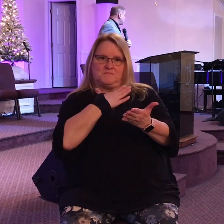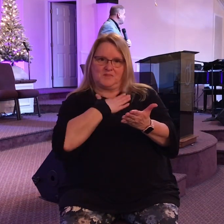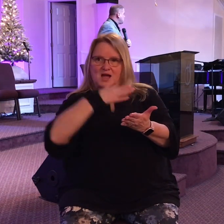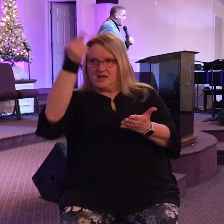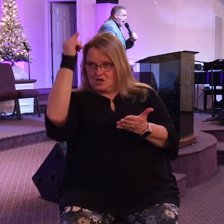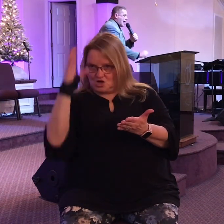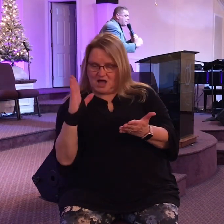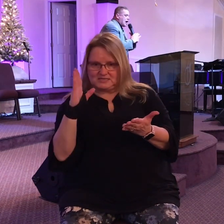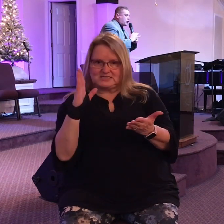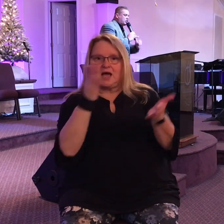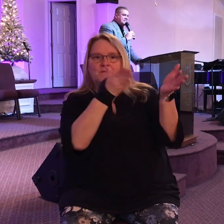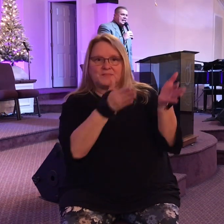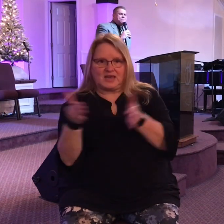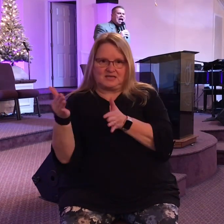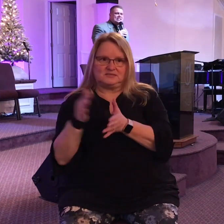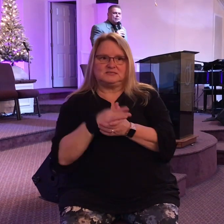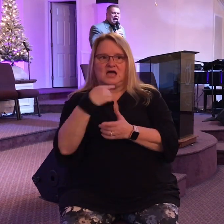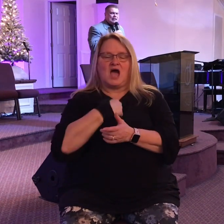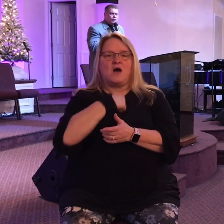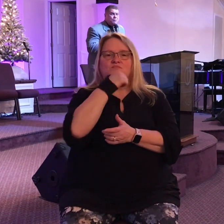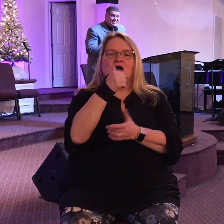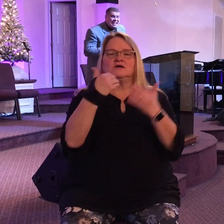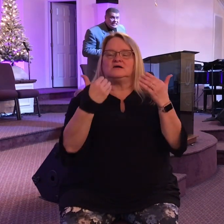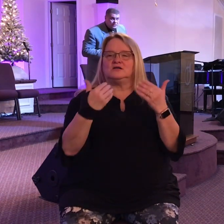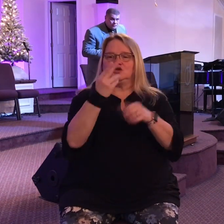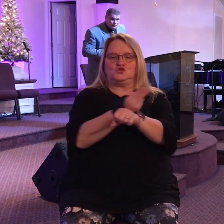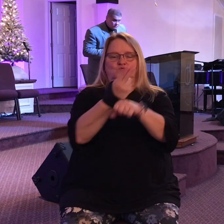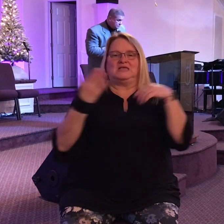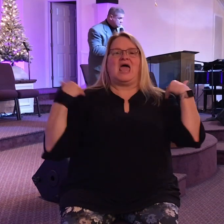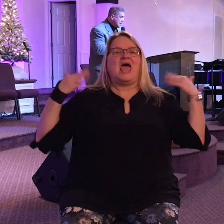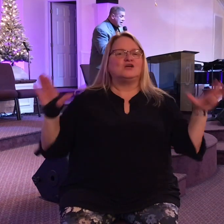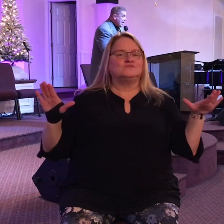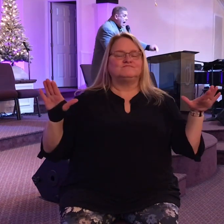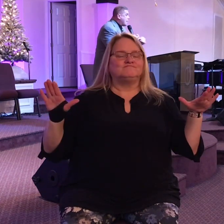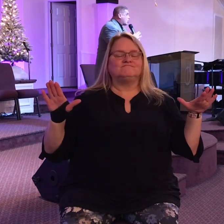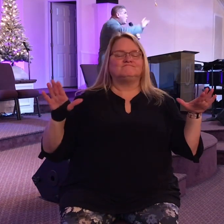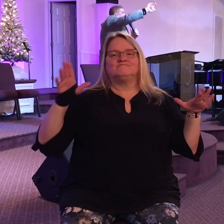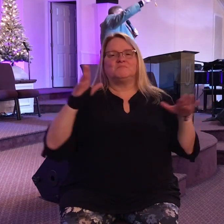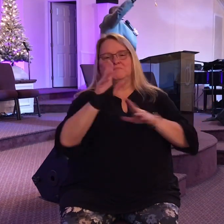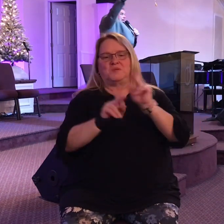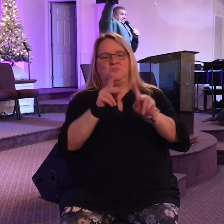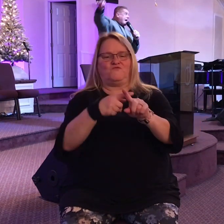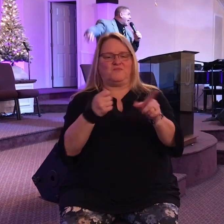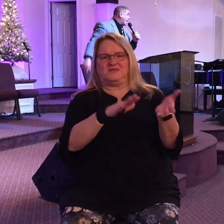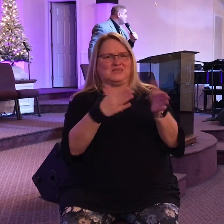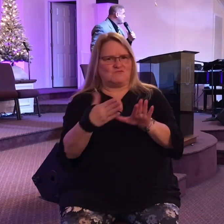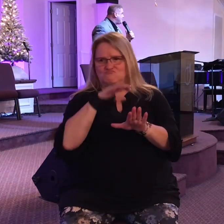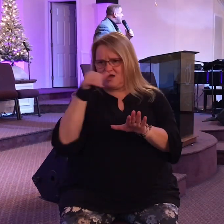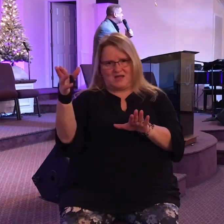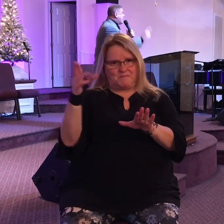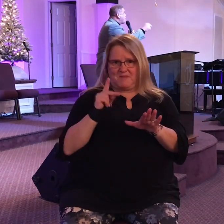angels. I'm not going to send back somebody from the dead. I'm not going to write it in the